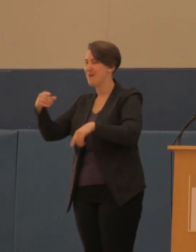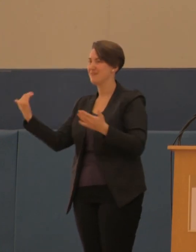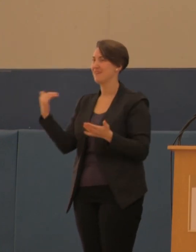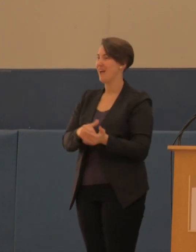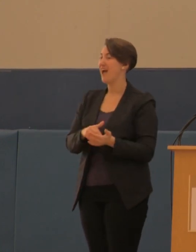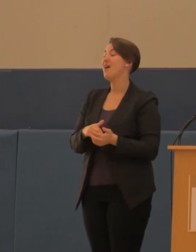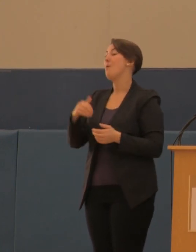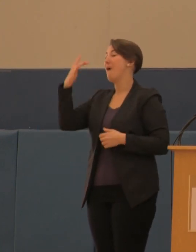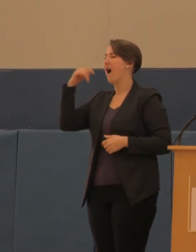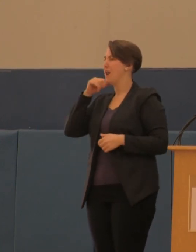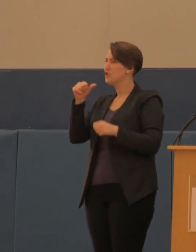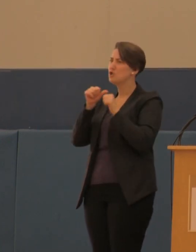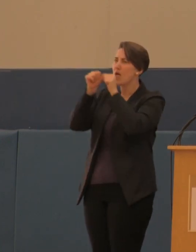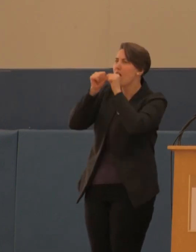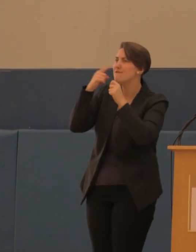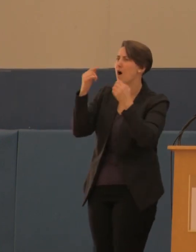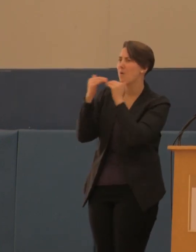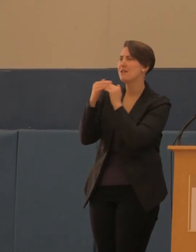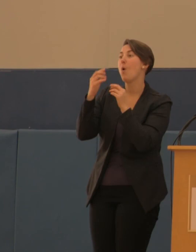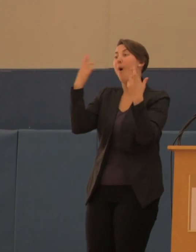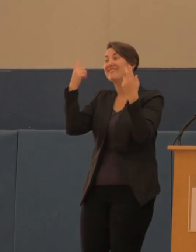to celebrate the fact that we have it.